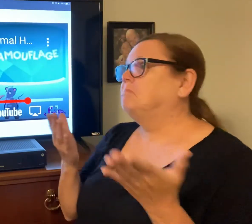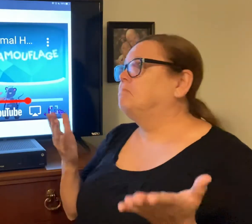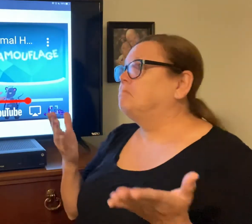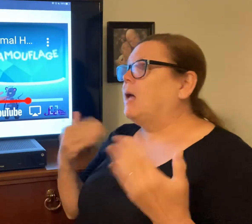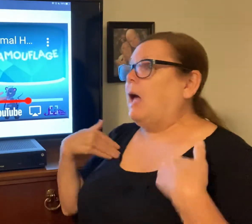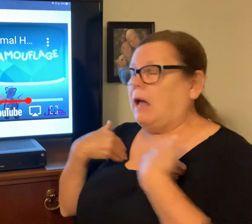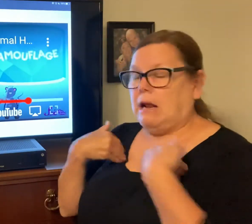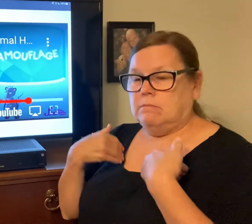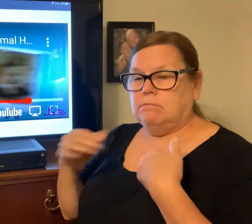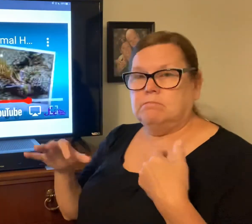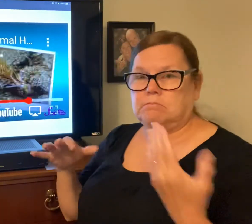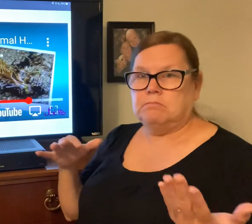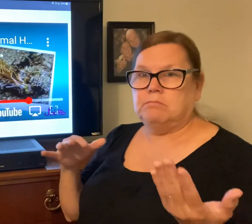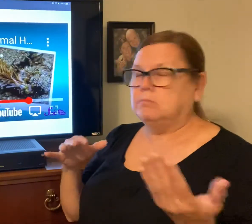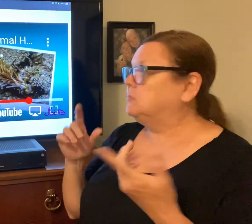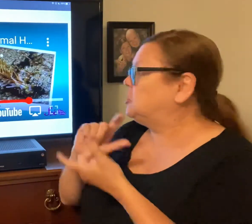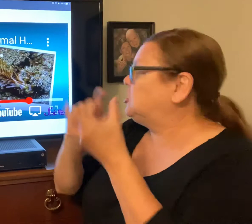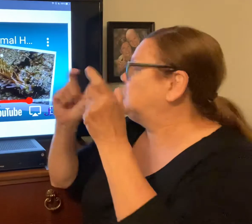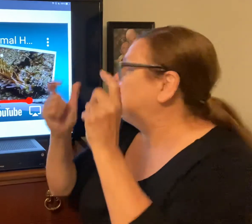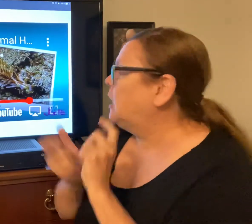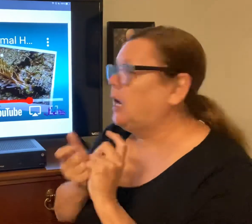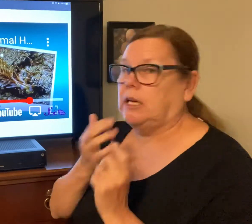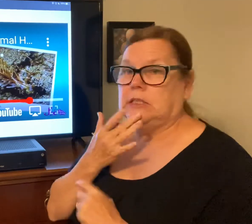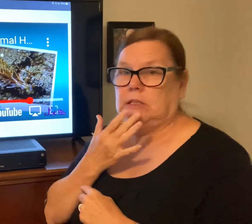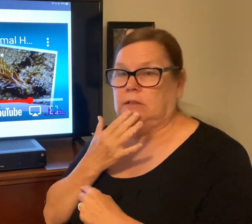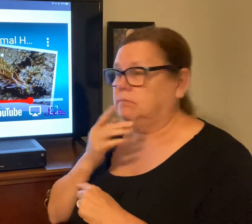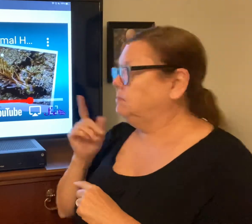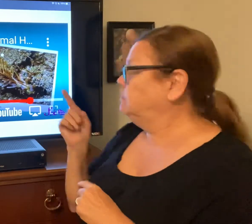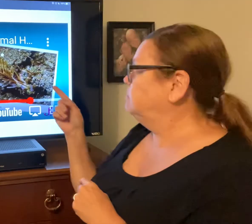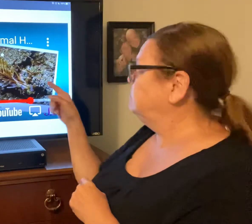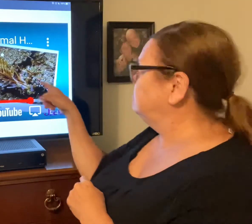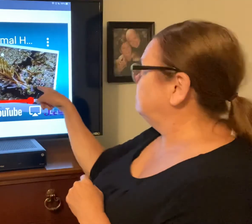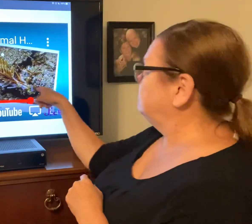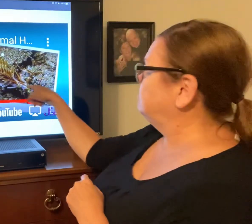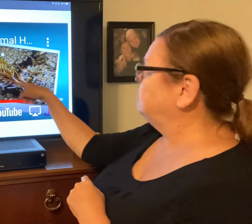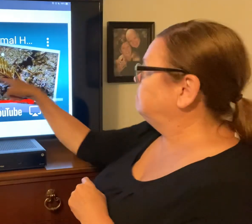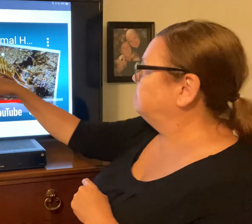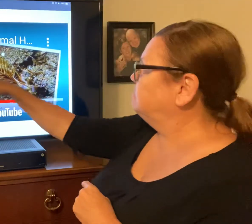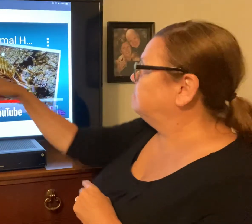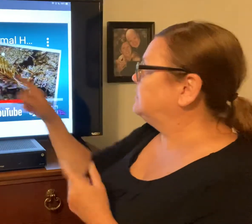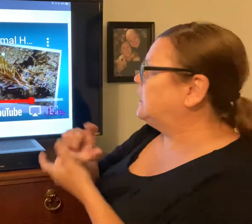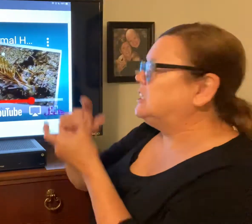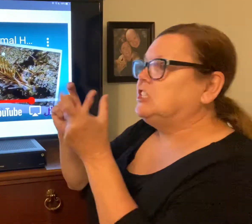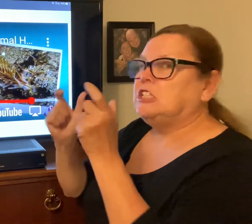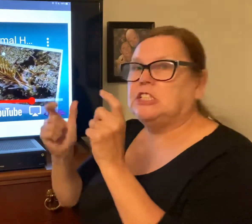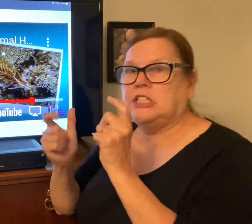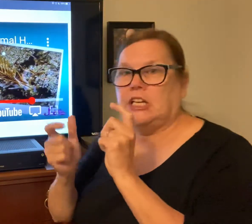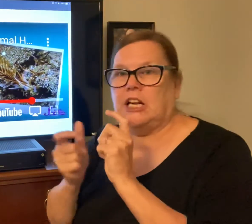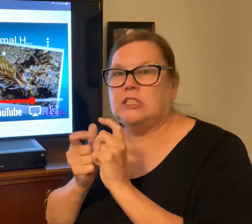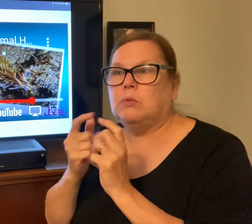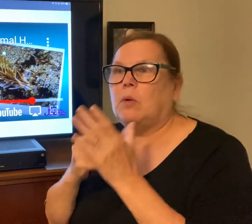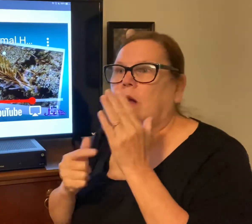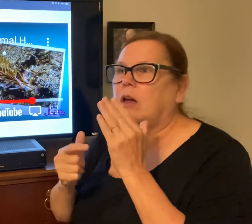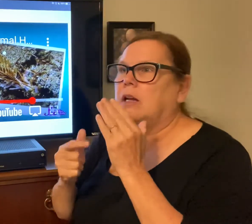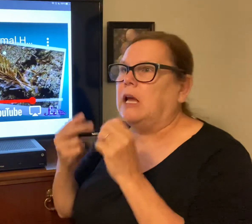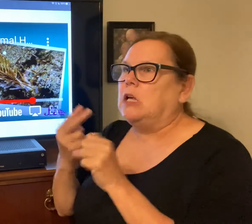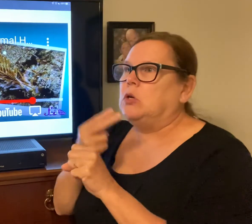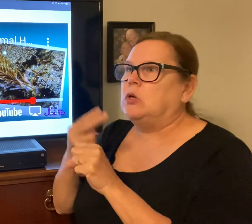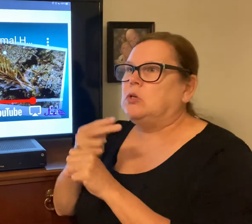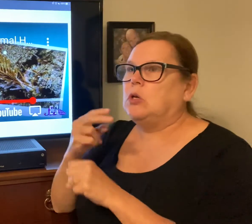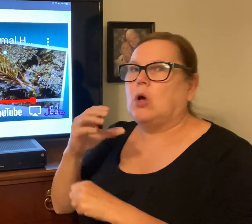by playing dress up. The dresser crab walks along the seafloor looking for little things that it can wear on its shell, like coral,